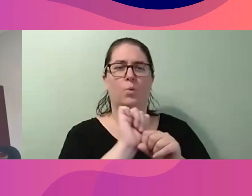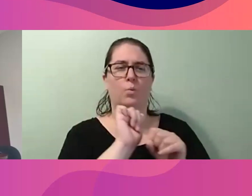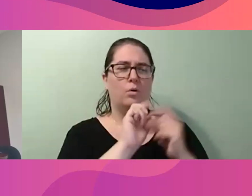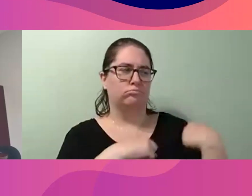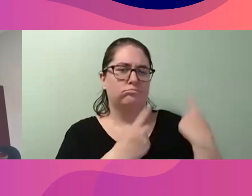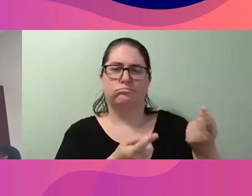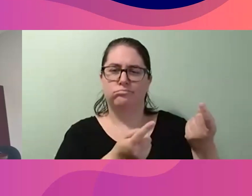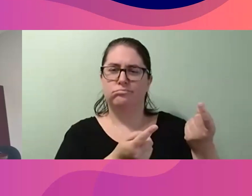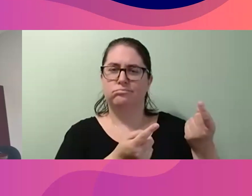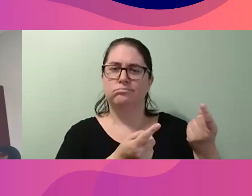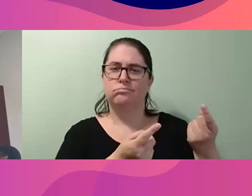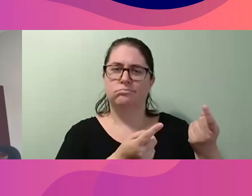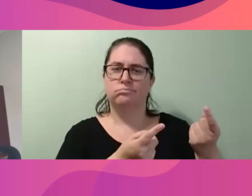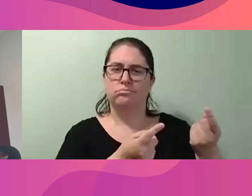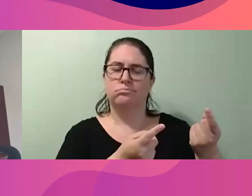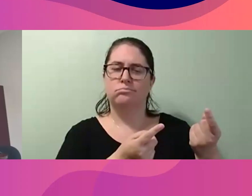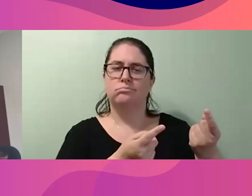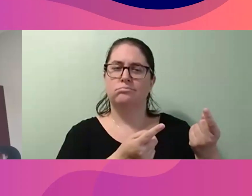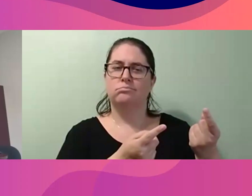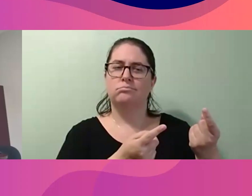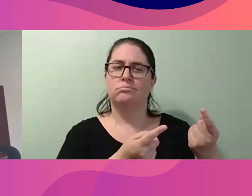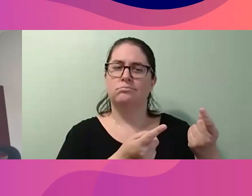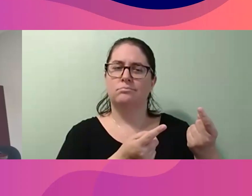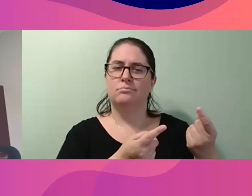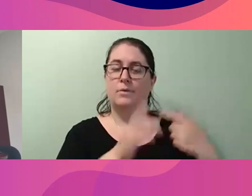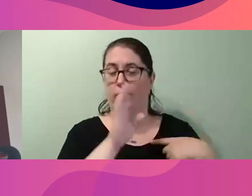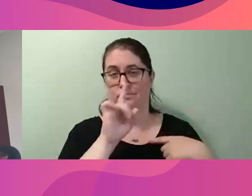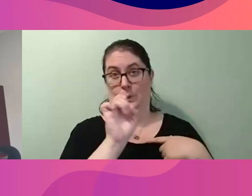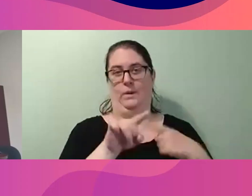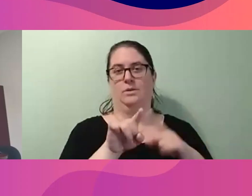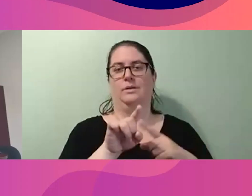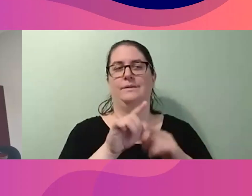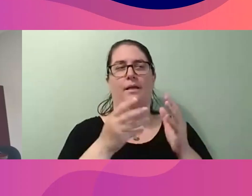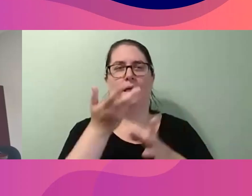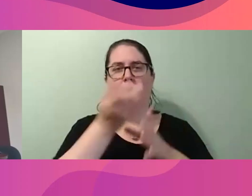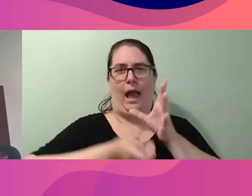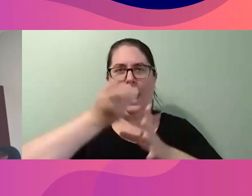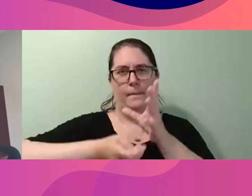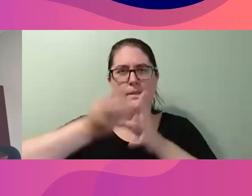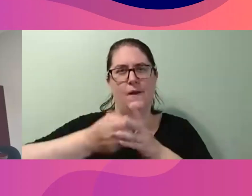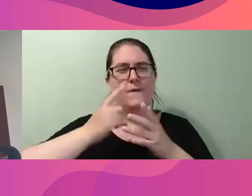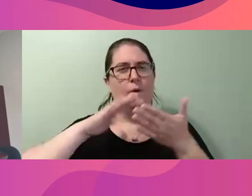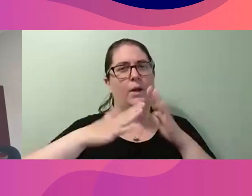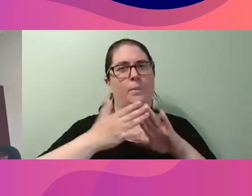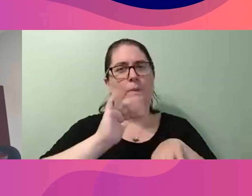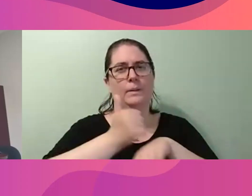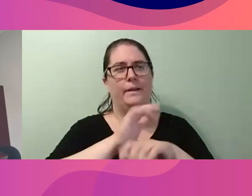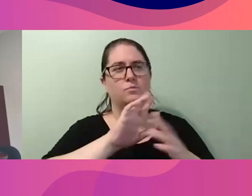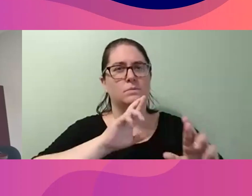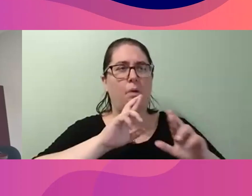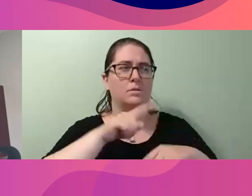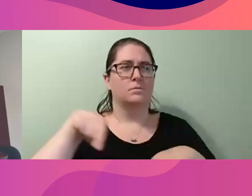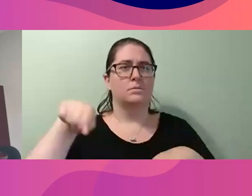doing, and to answer the question or to talk about the gaps in community-based responses to